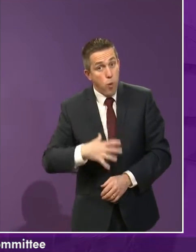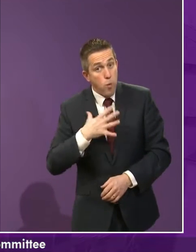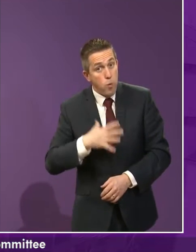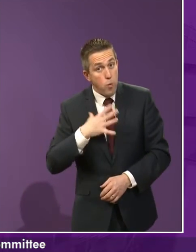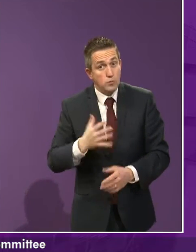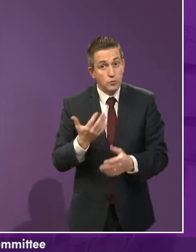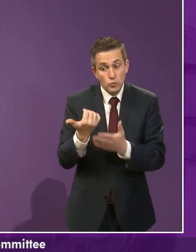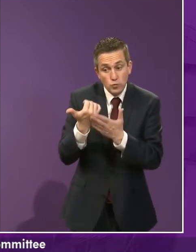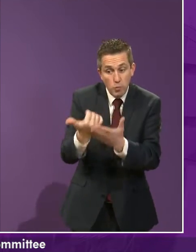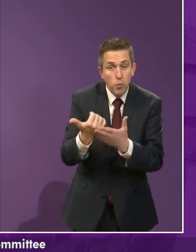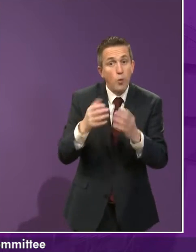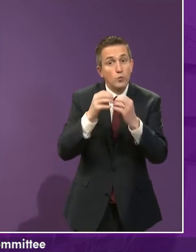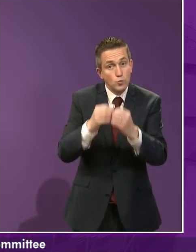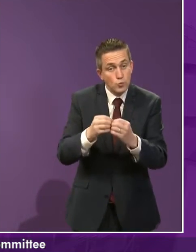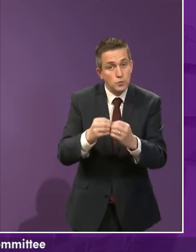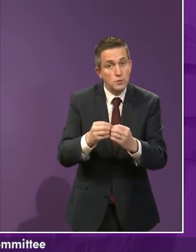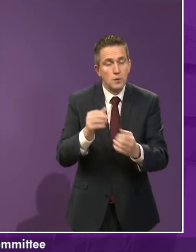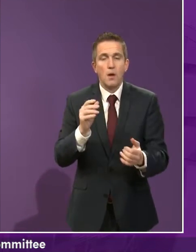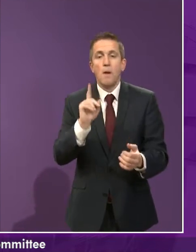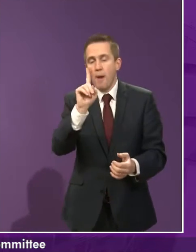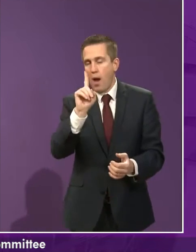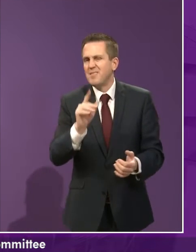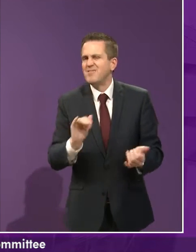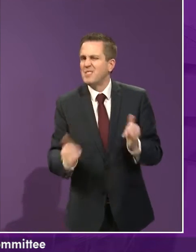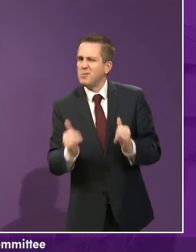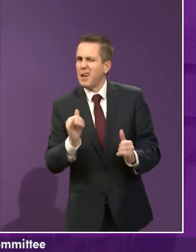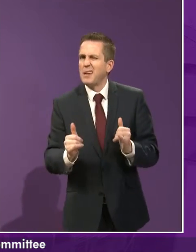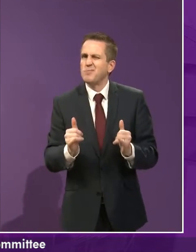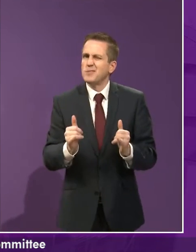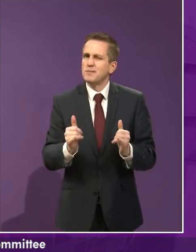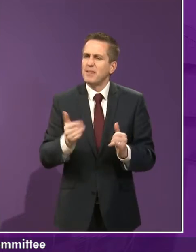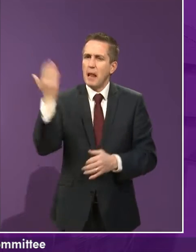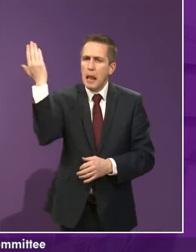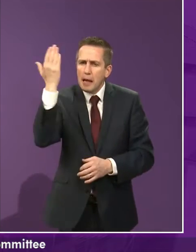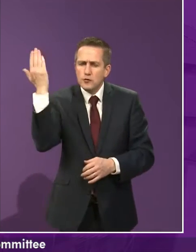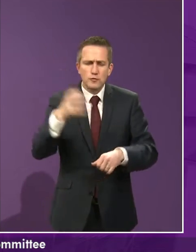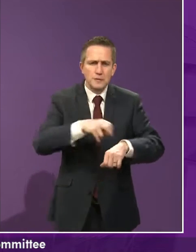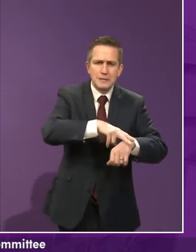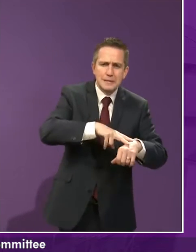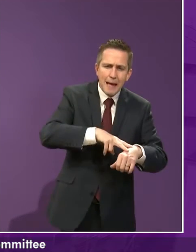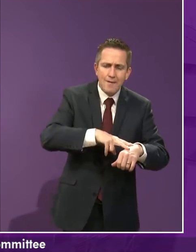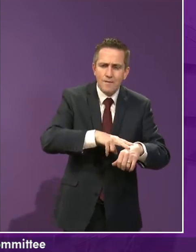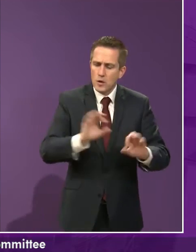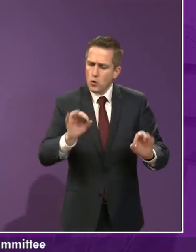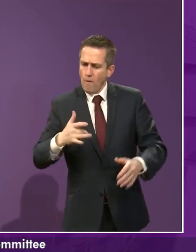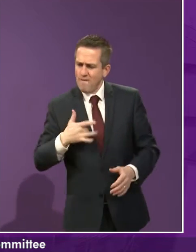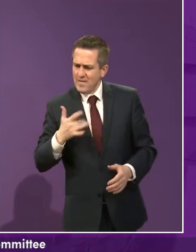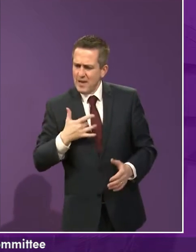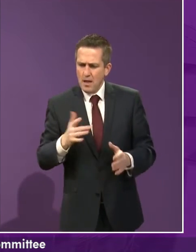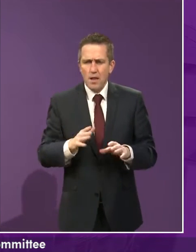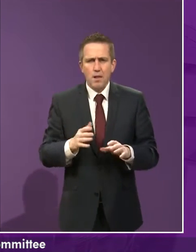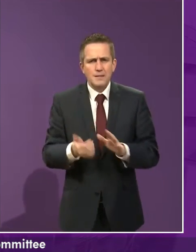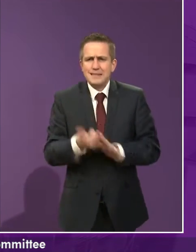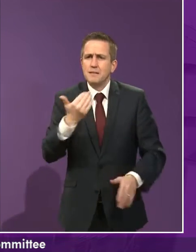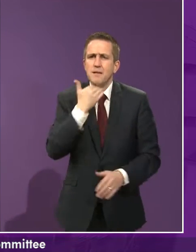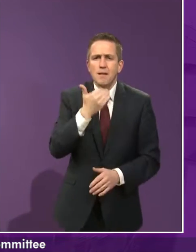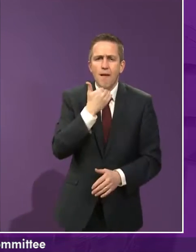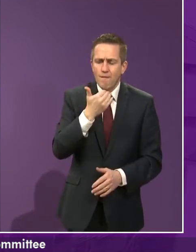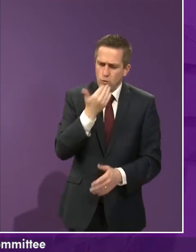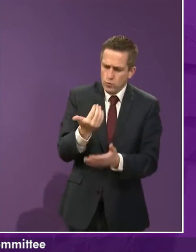these students to succeed, but sometimes they feel that they are more ill-equipped to support some of